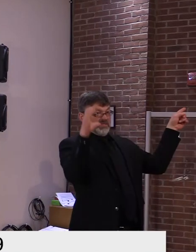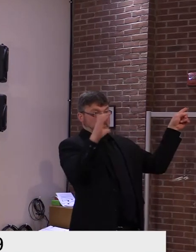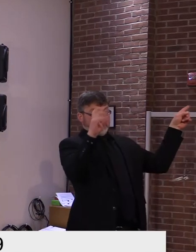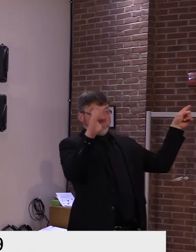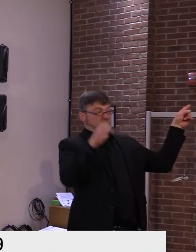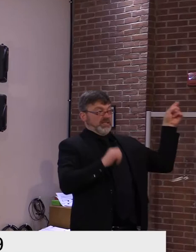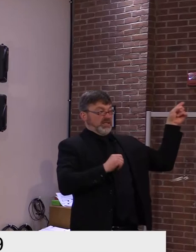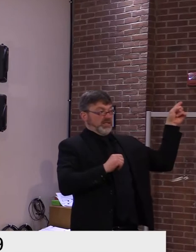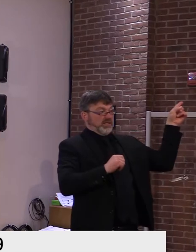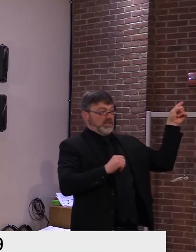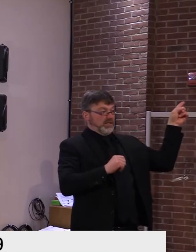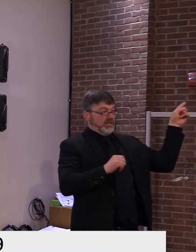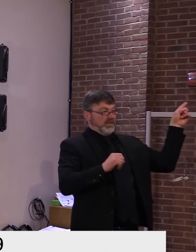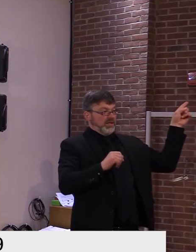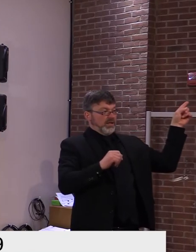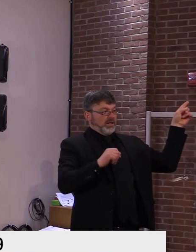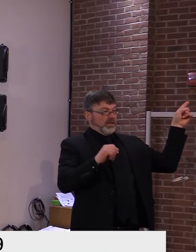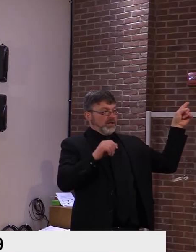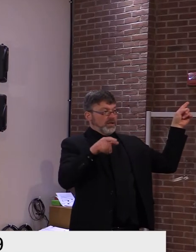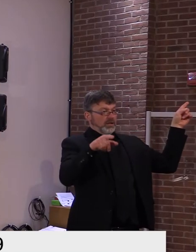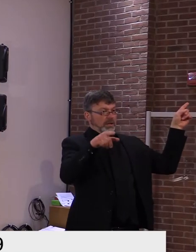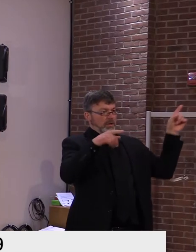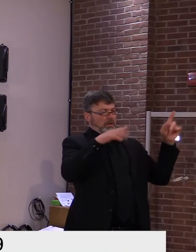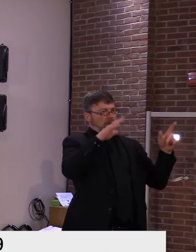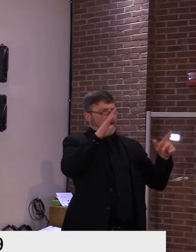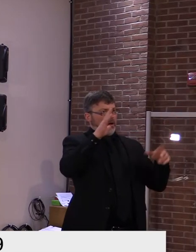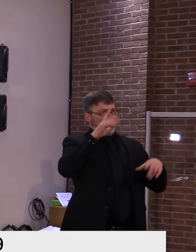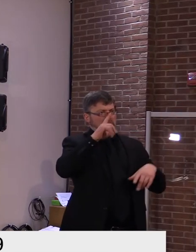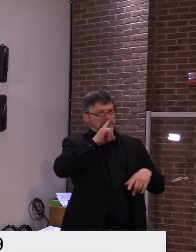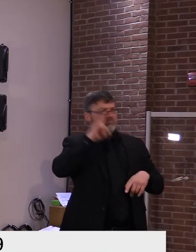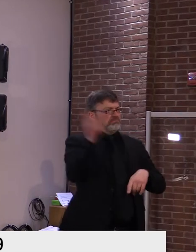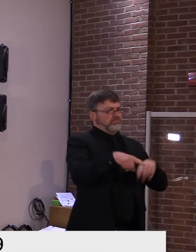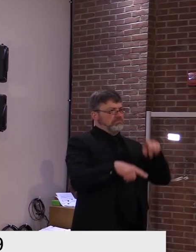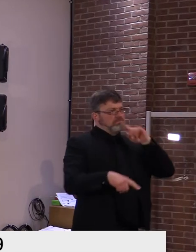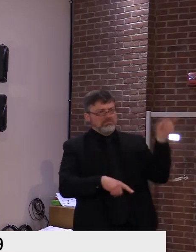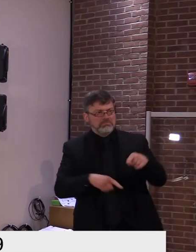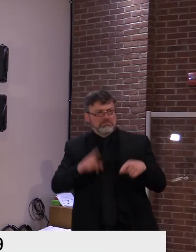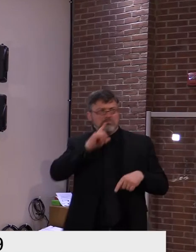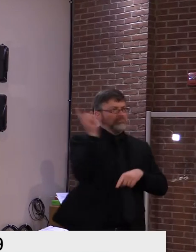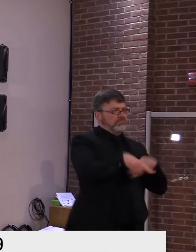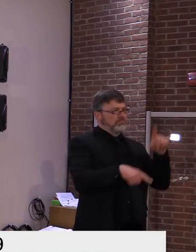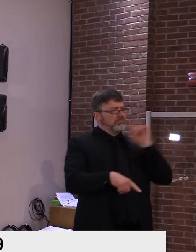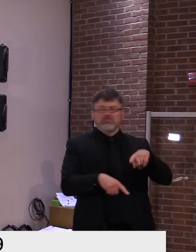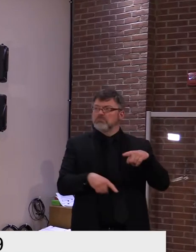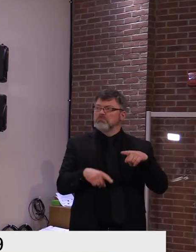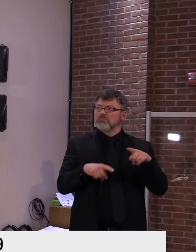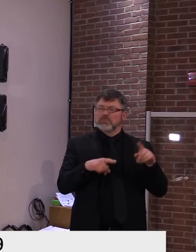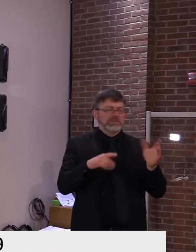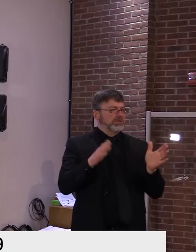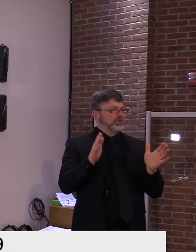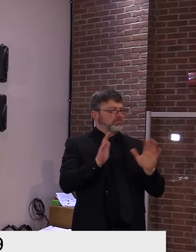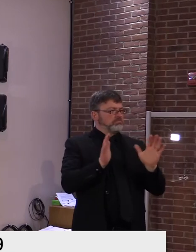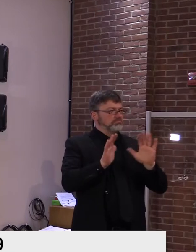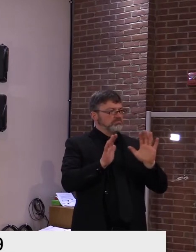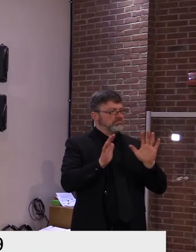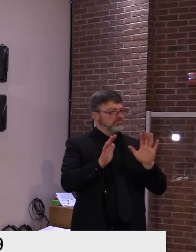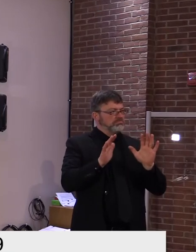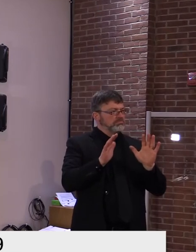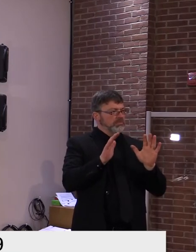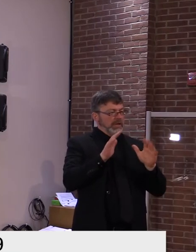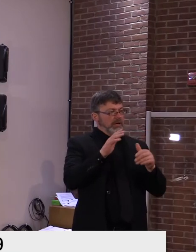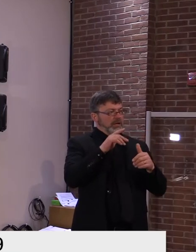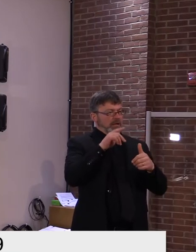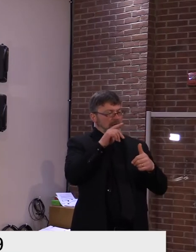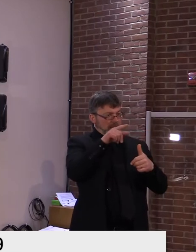C to reopen your schools. It is do A, B, and C, or maybe only A, or maybe only B and C,